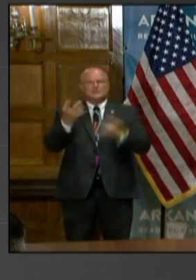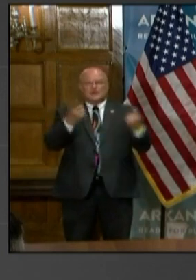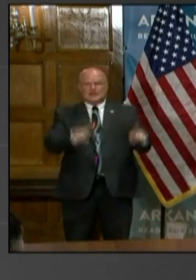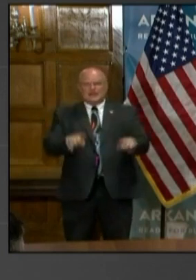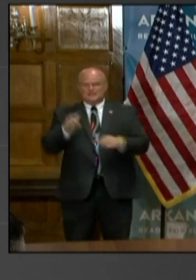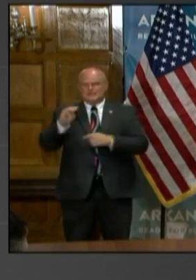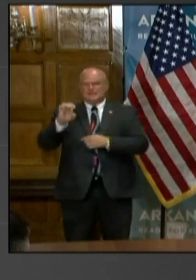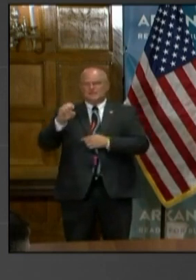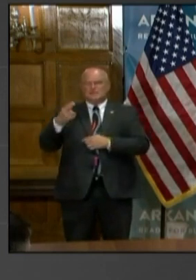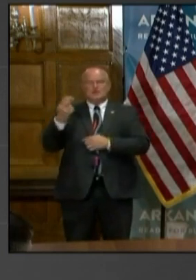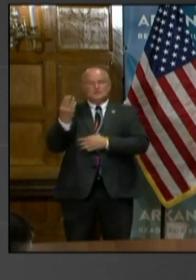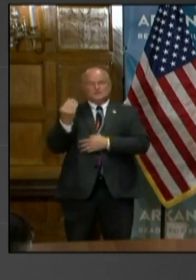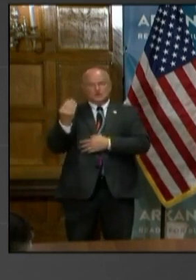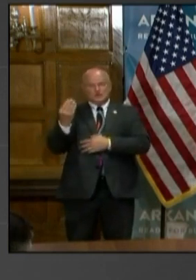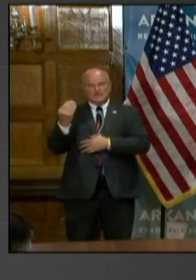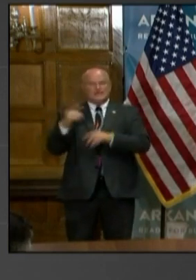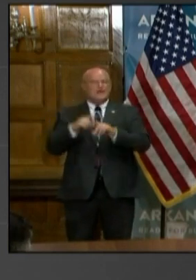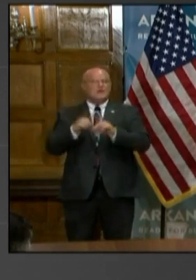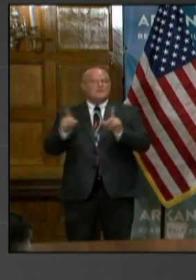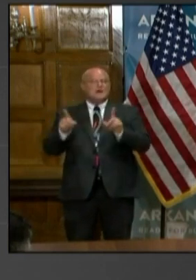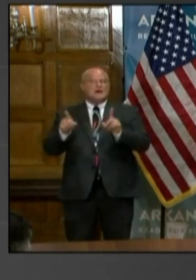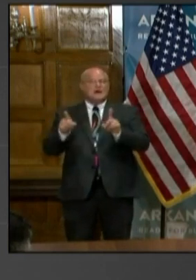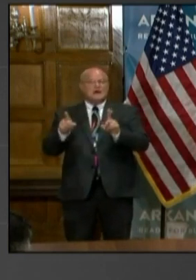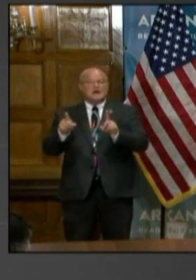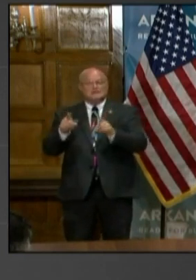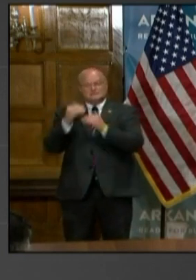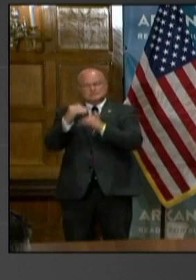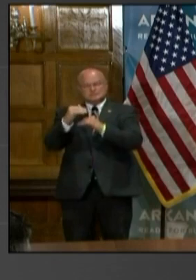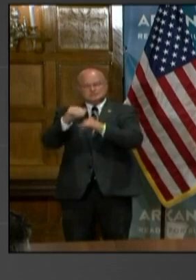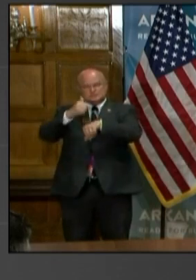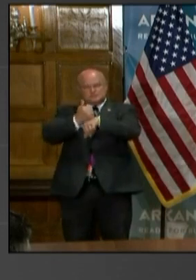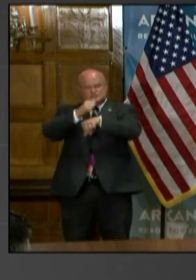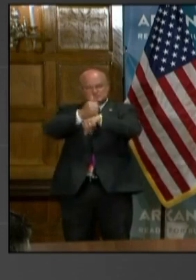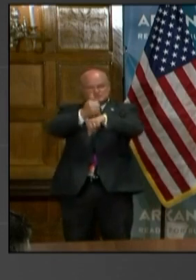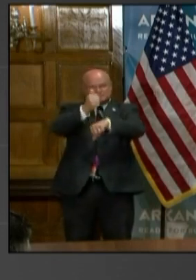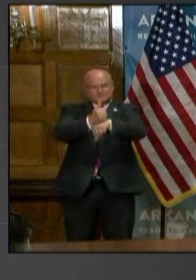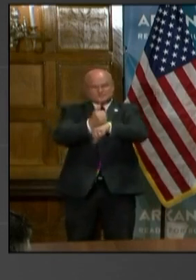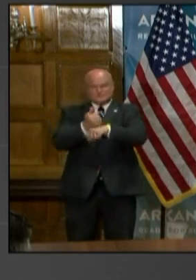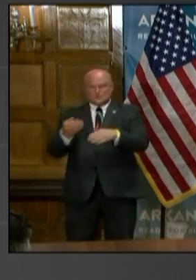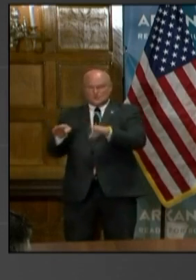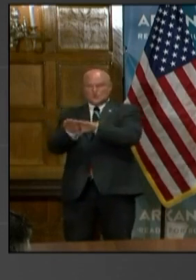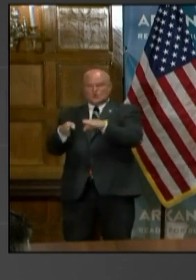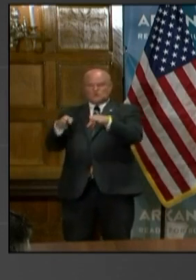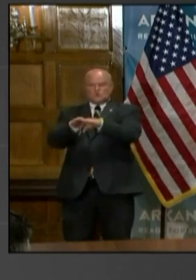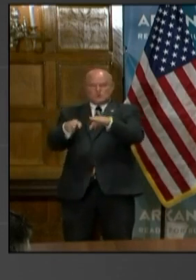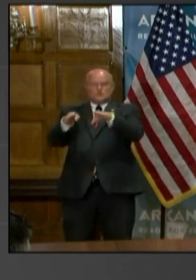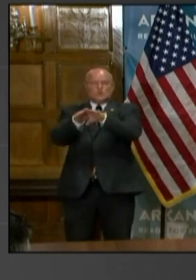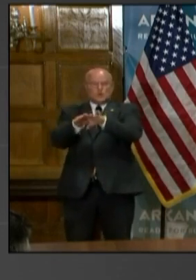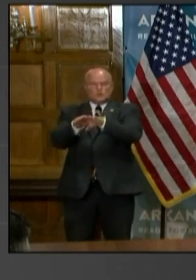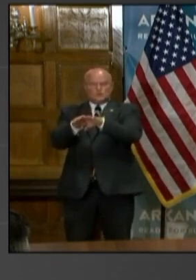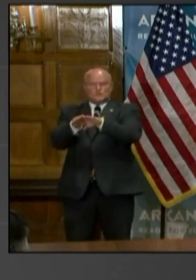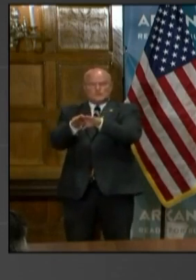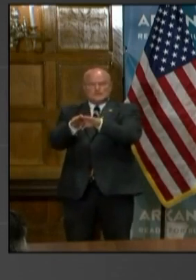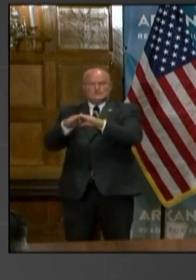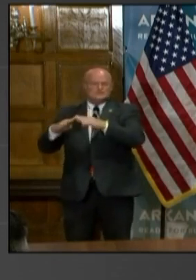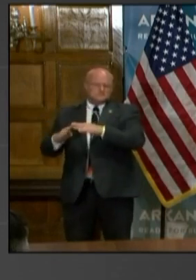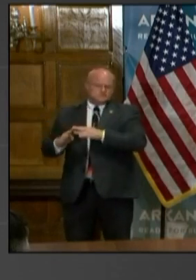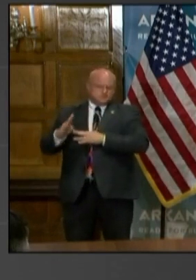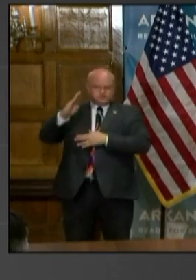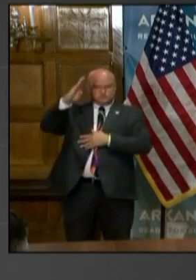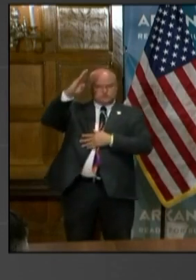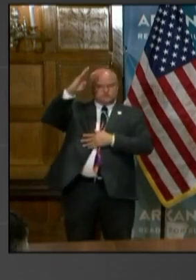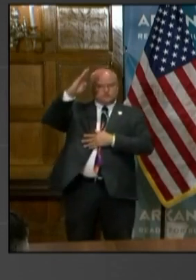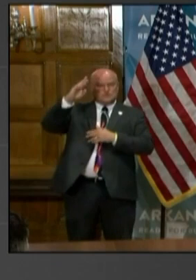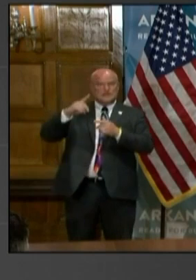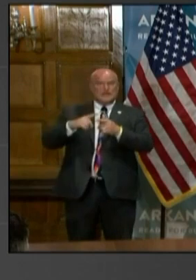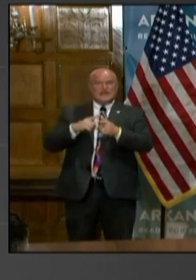happened March 14th, but as restrictions were put into place, we closed more things down, it skyrocketed,